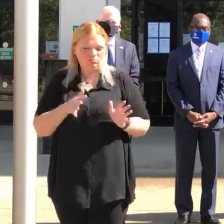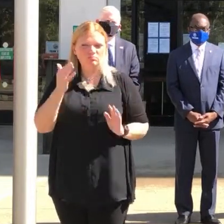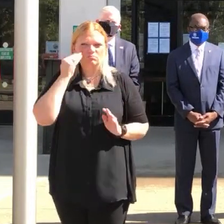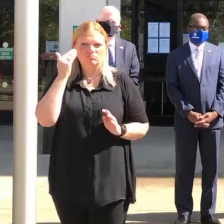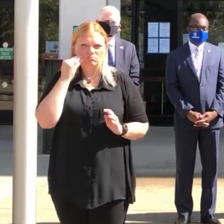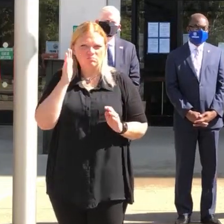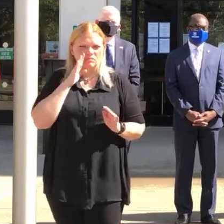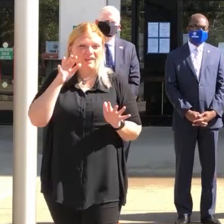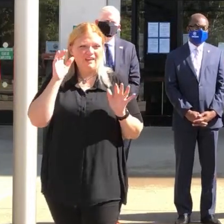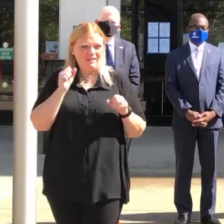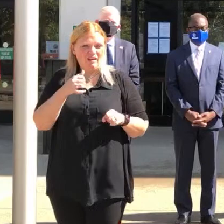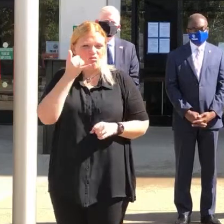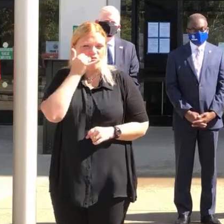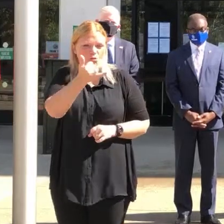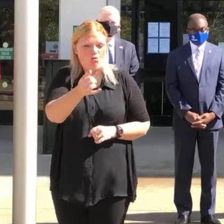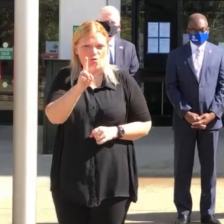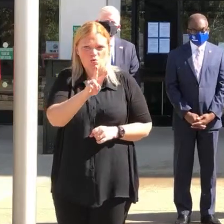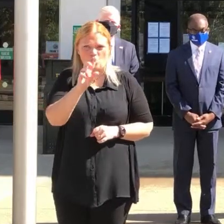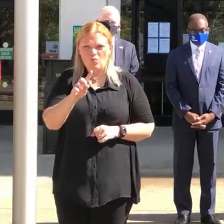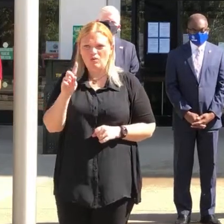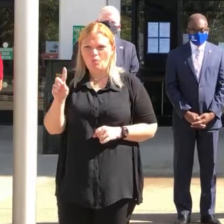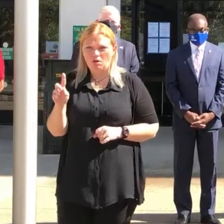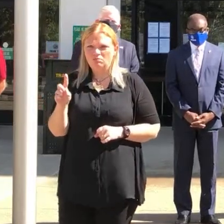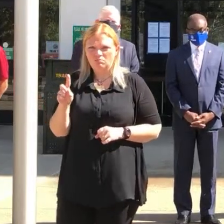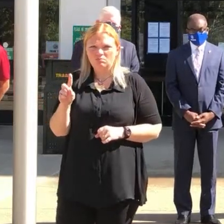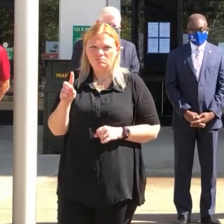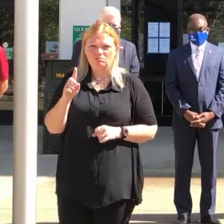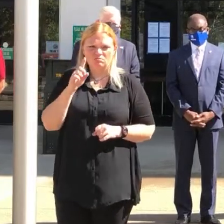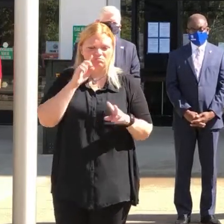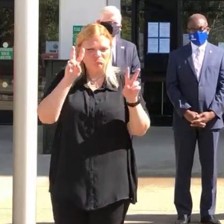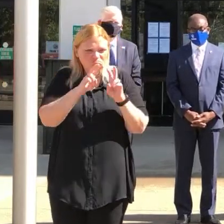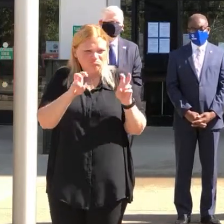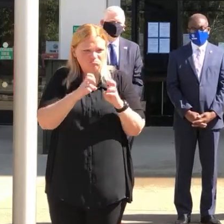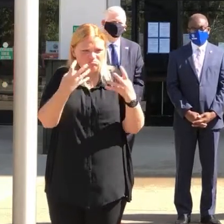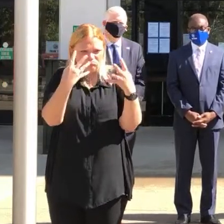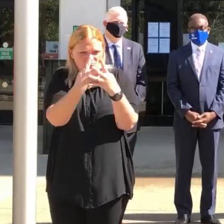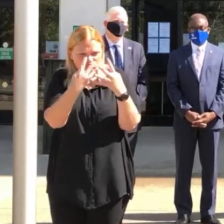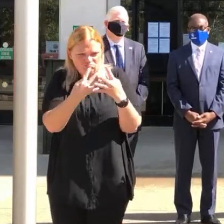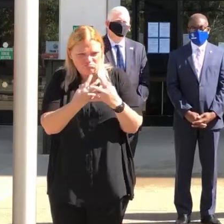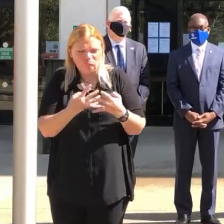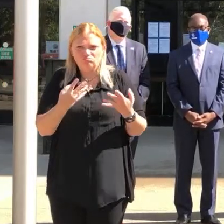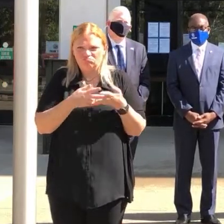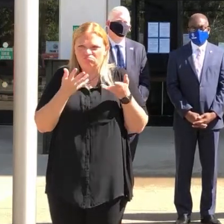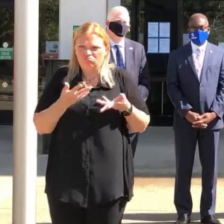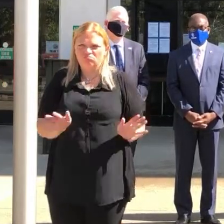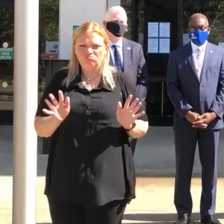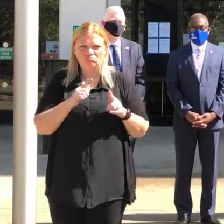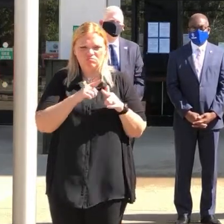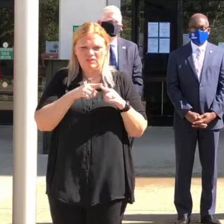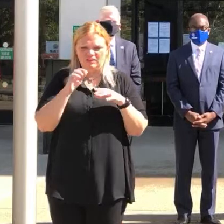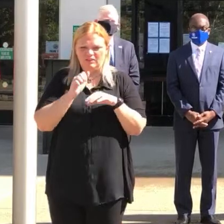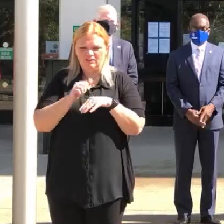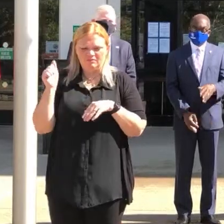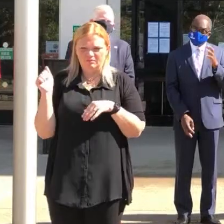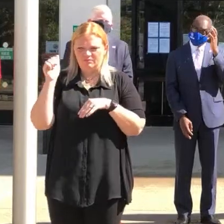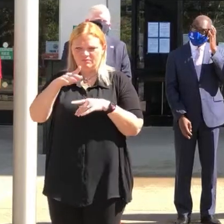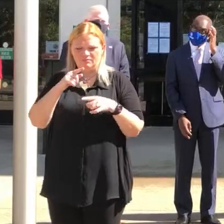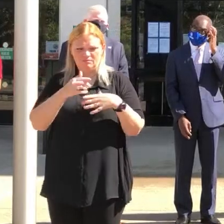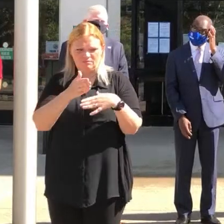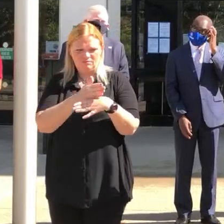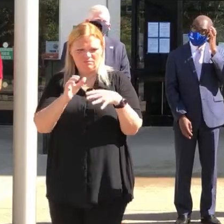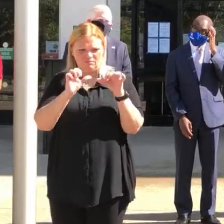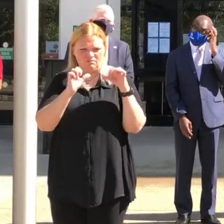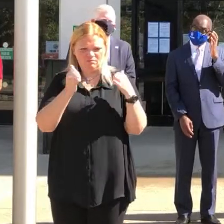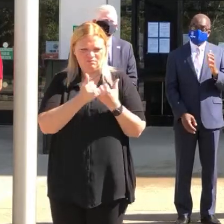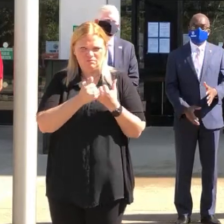will actually be able just to call 211, an assessment and screening will be done. And then it will go to our partner